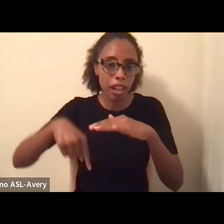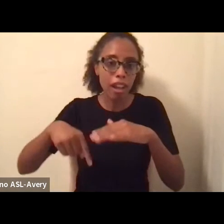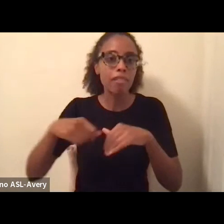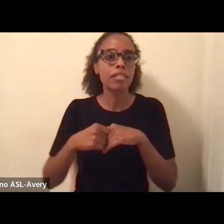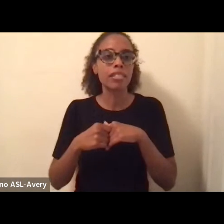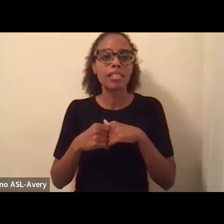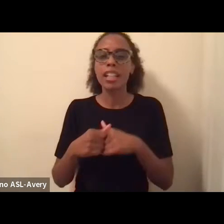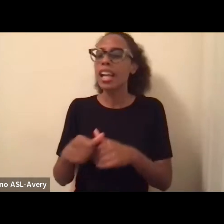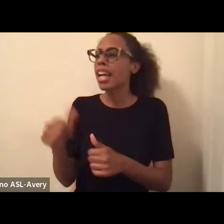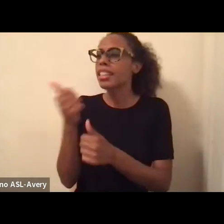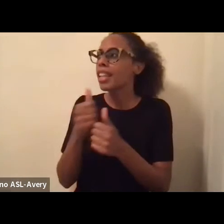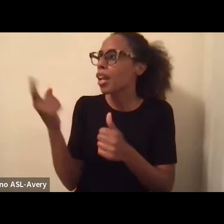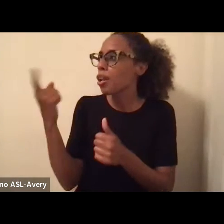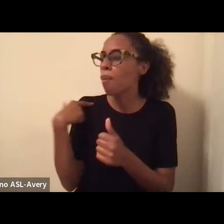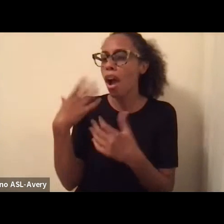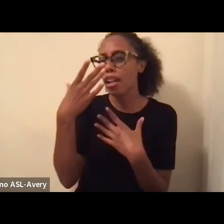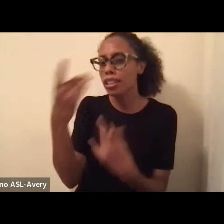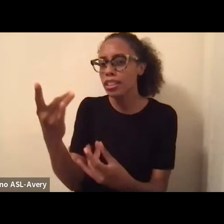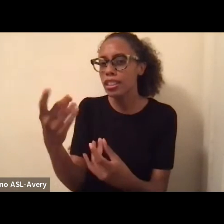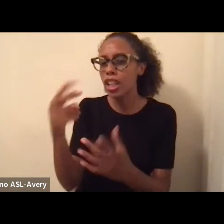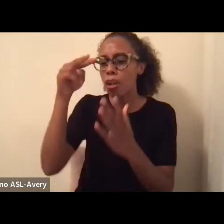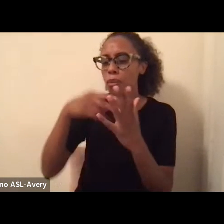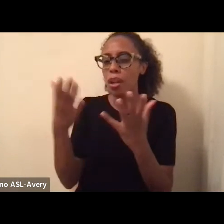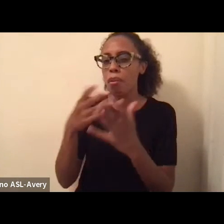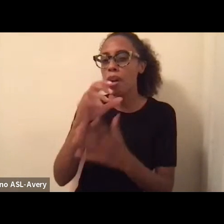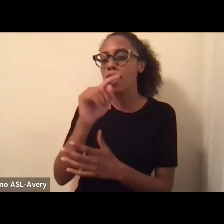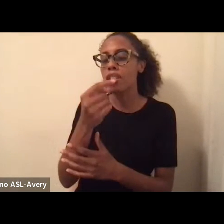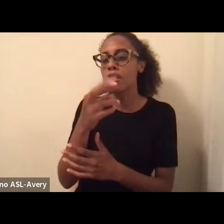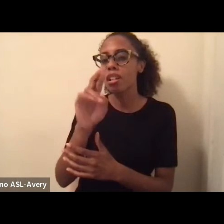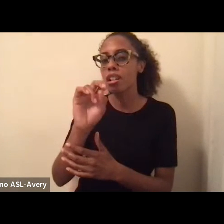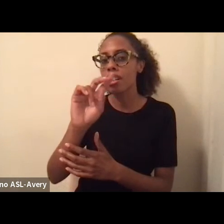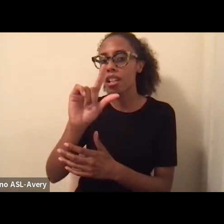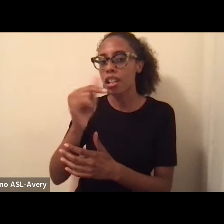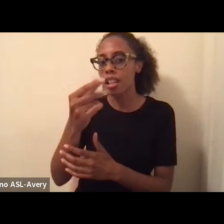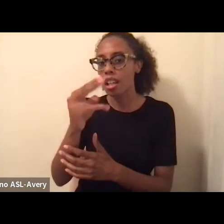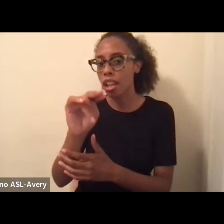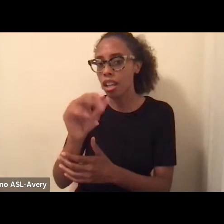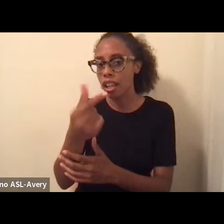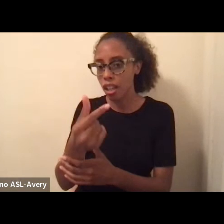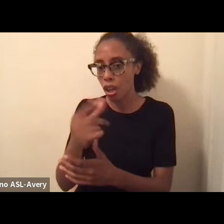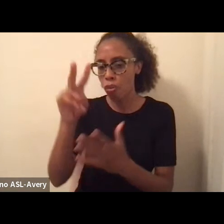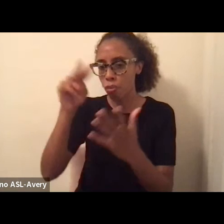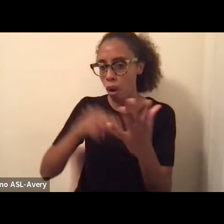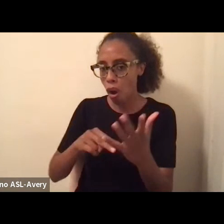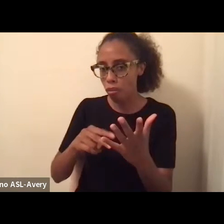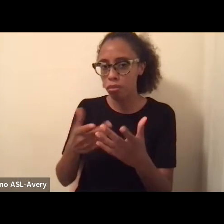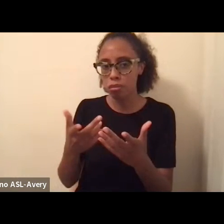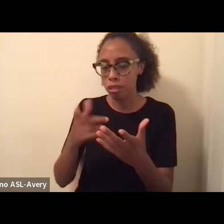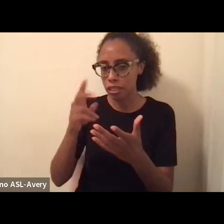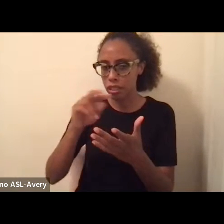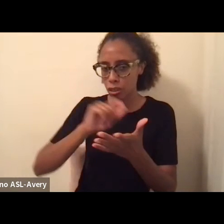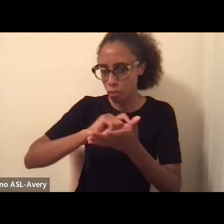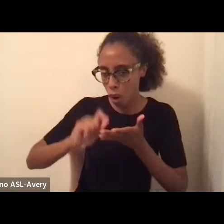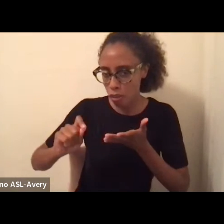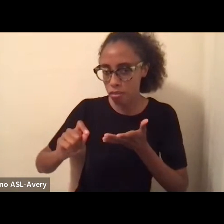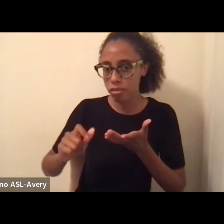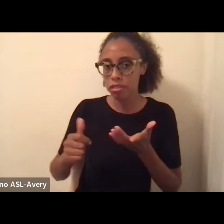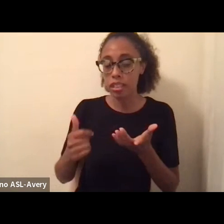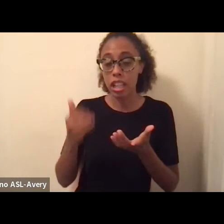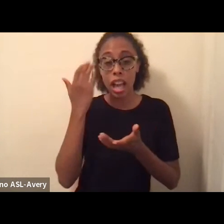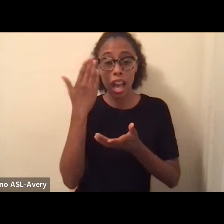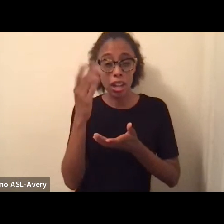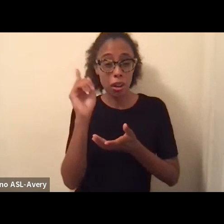I love this. And I want, I don't know where you live, but if you're in town, if you're in